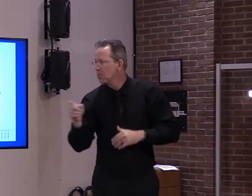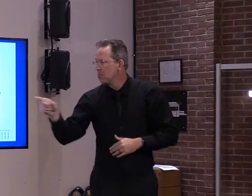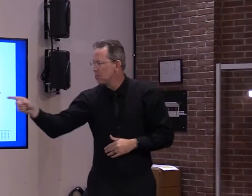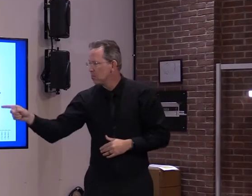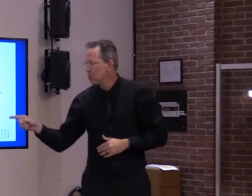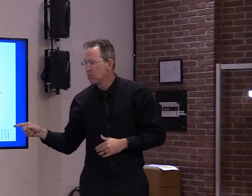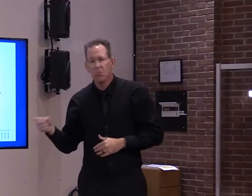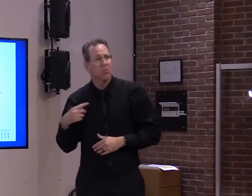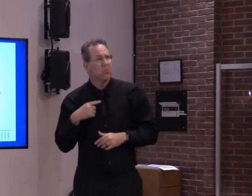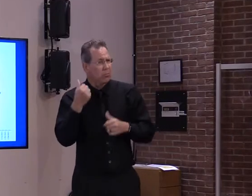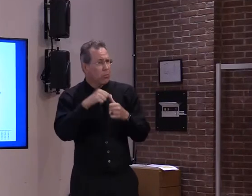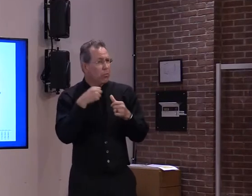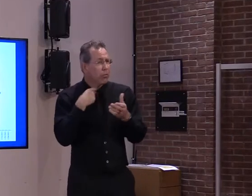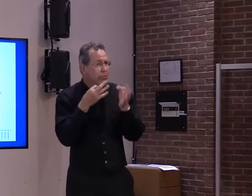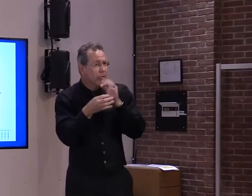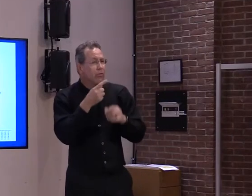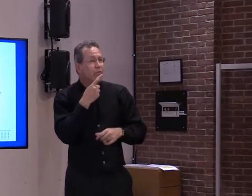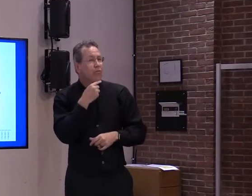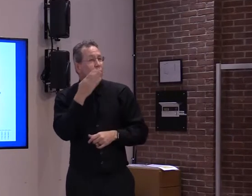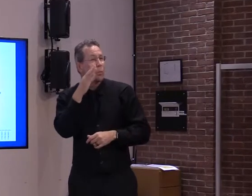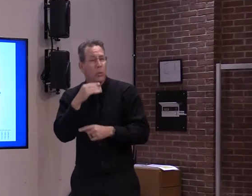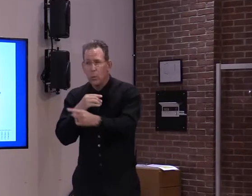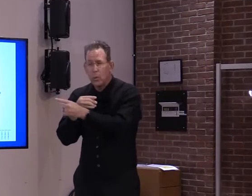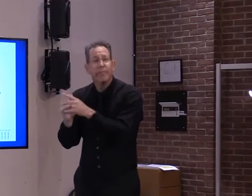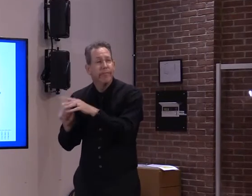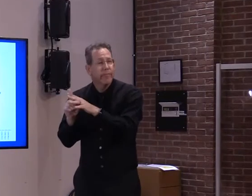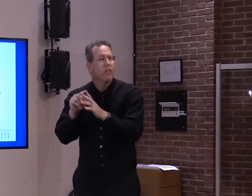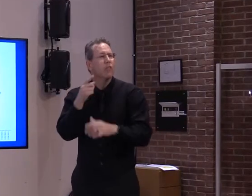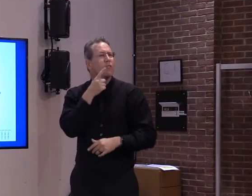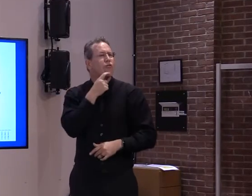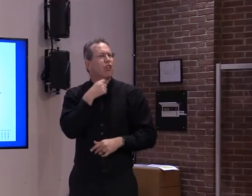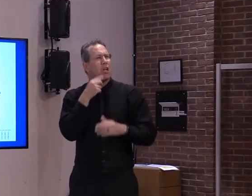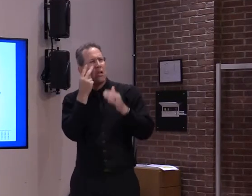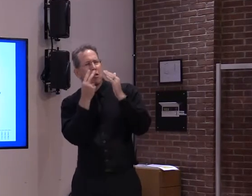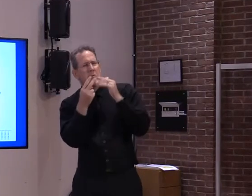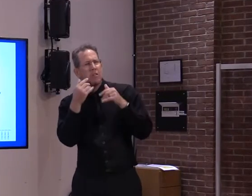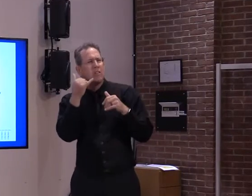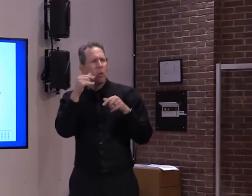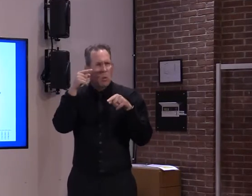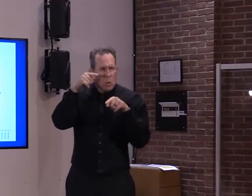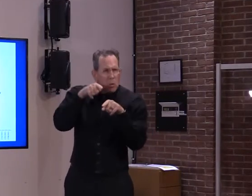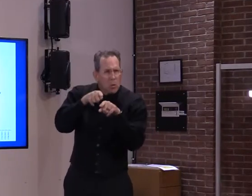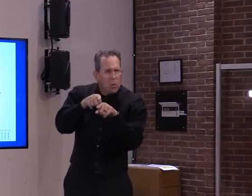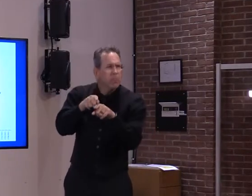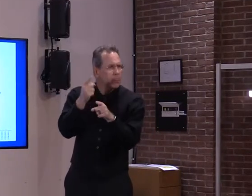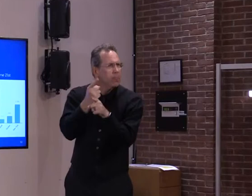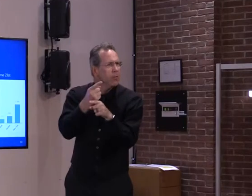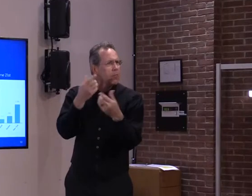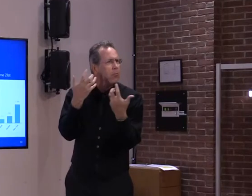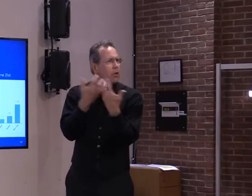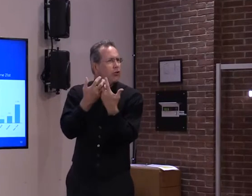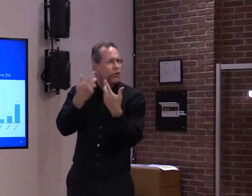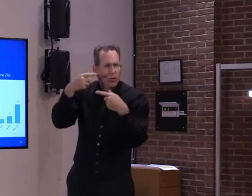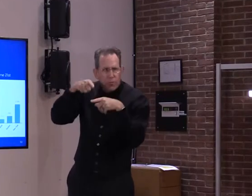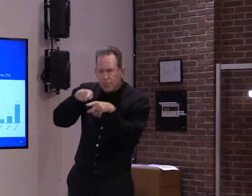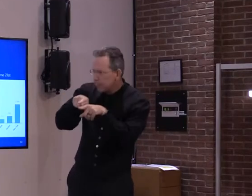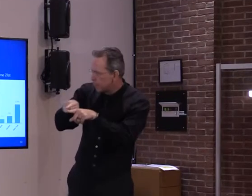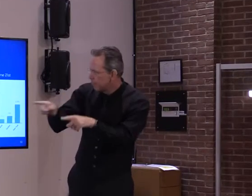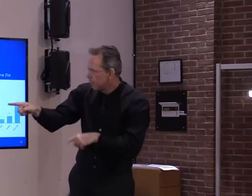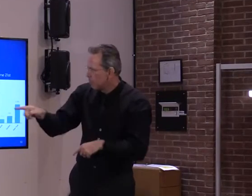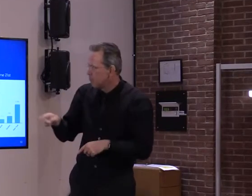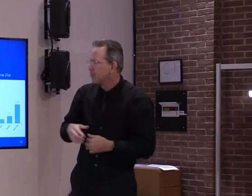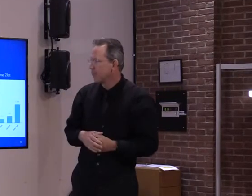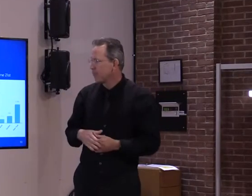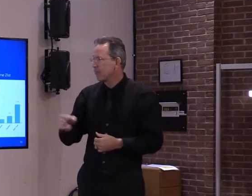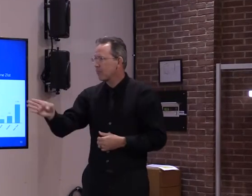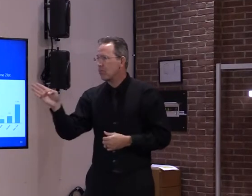remain very low for the foreseeable future. Taking a quick look at our region, we also continue to see broad improvement in